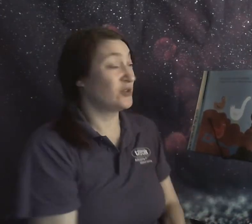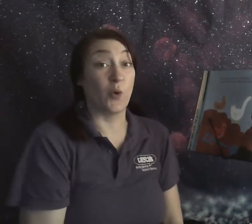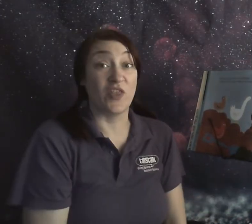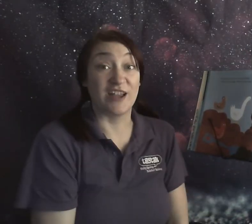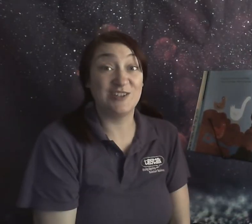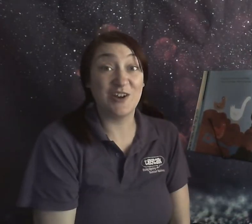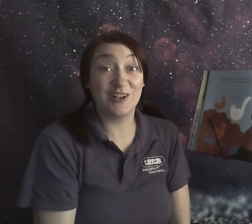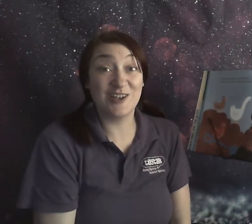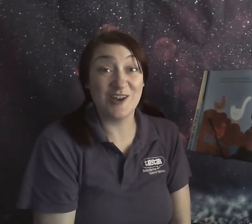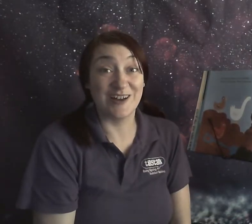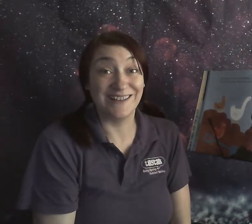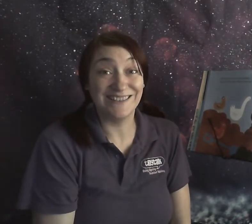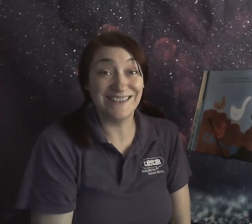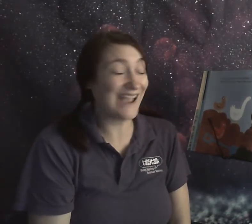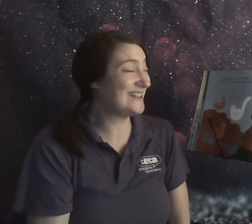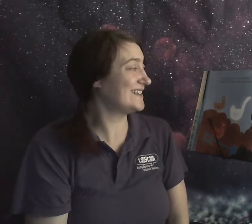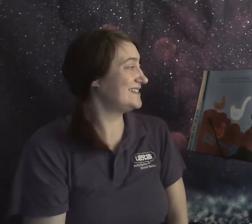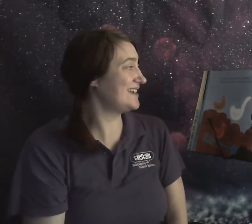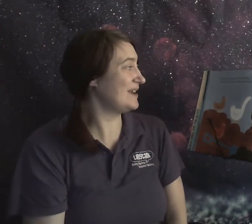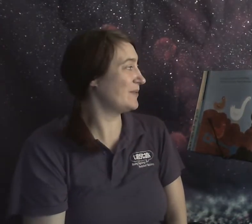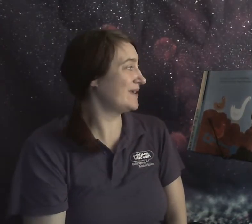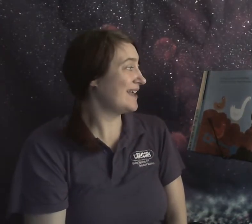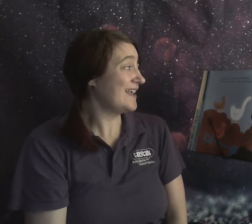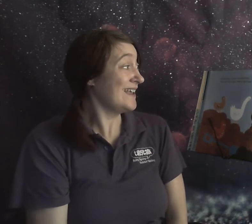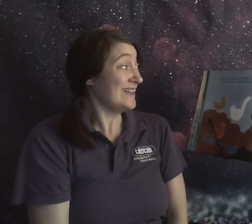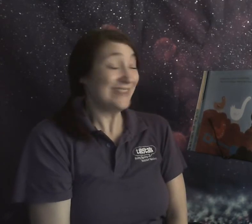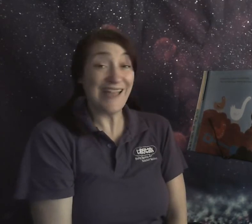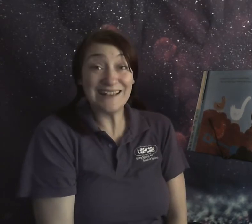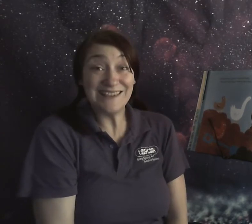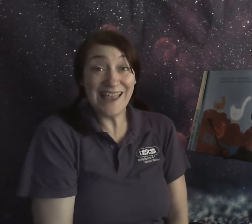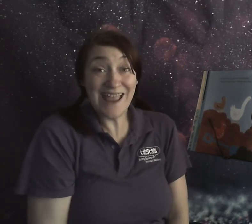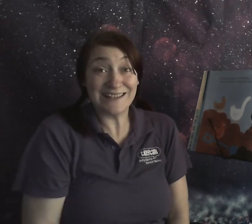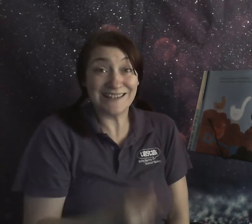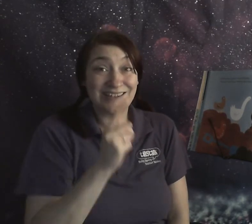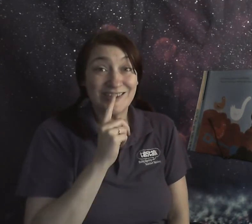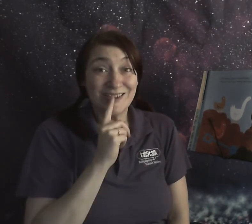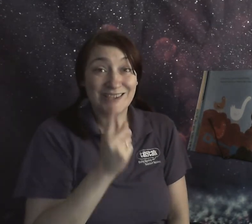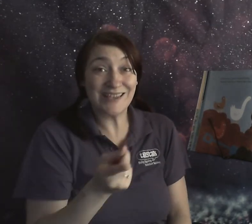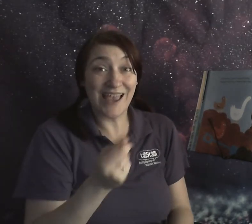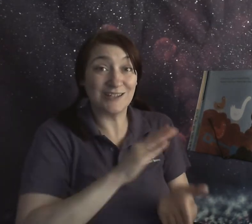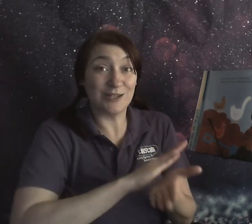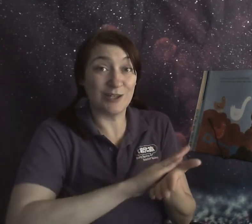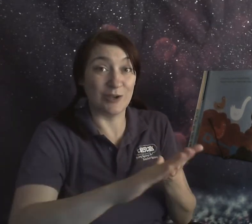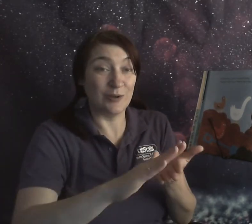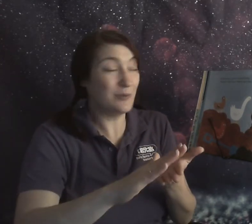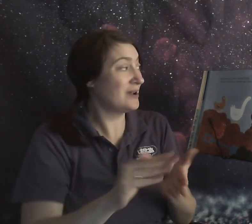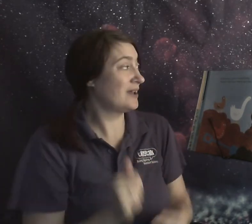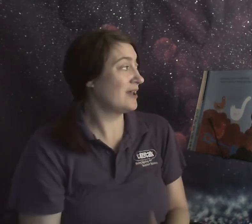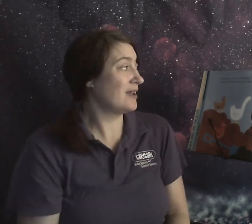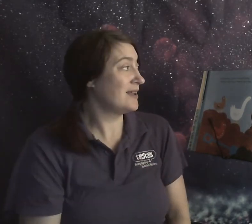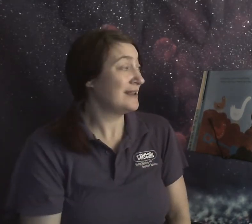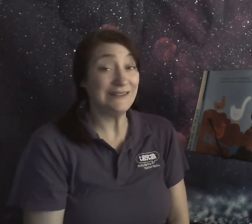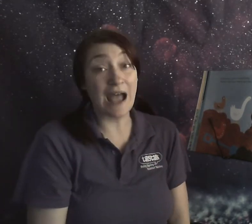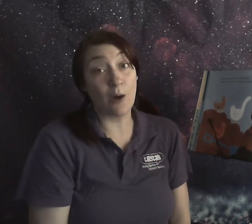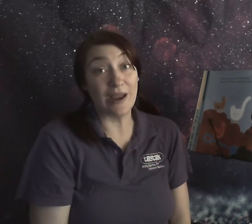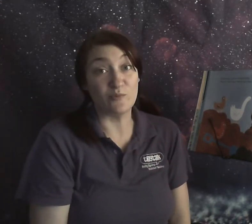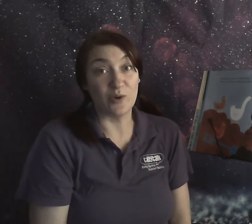So they dug a tunnel nice and deep. "That's it," said Hugh. "Now in we